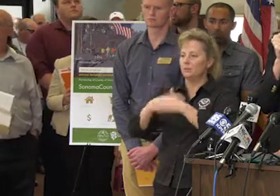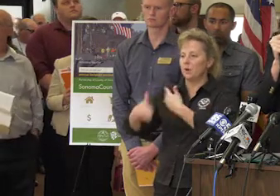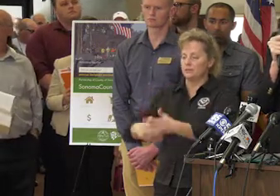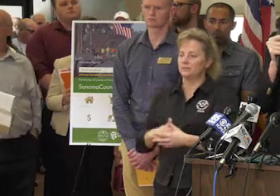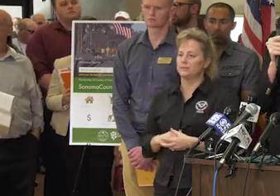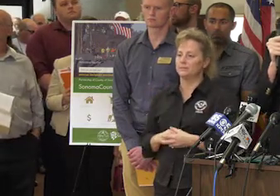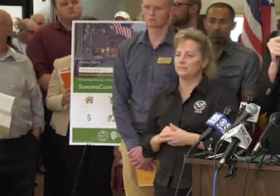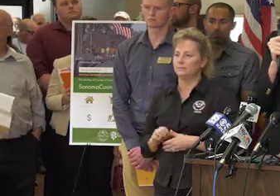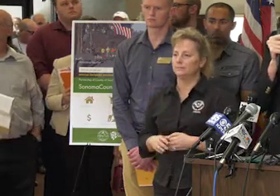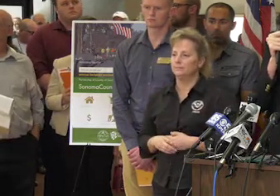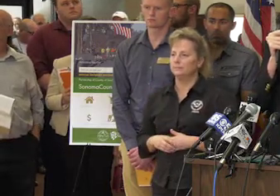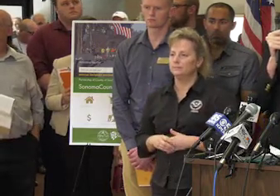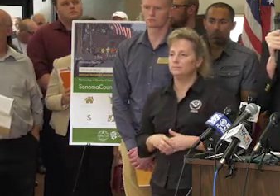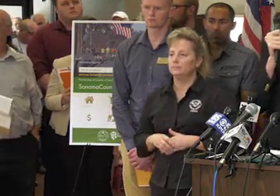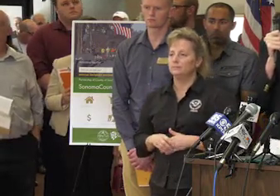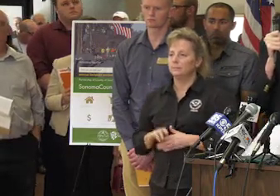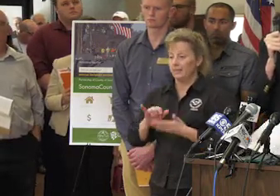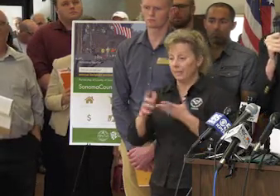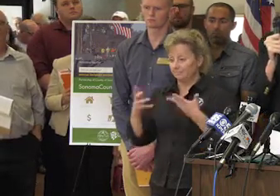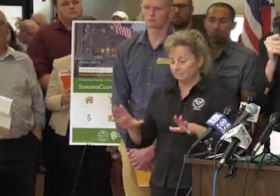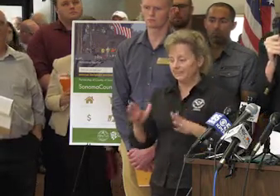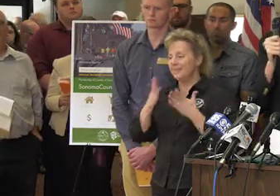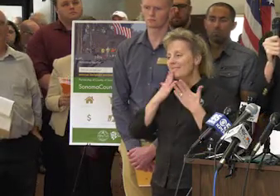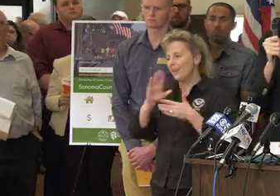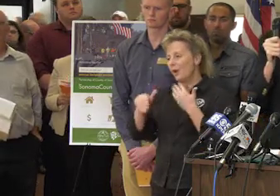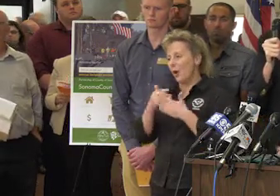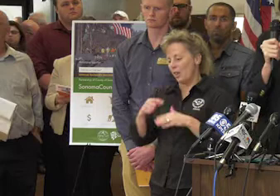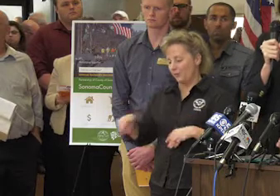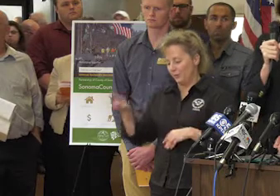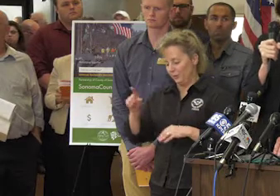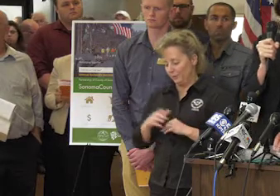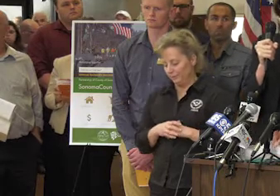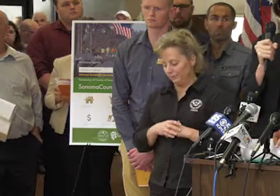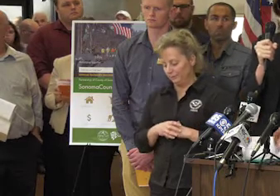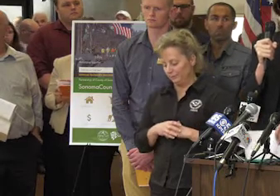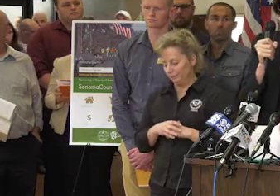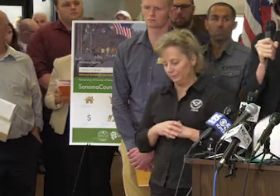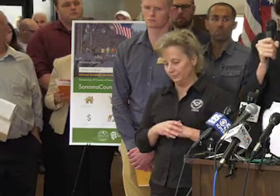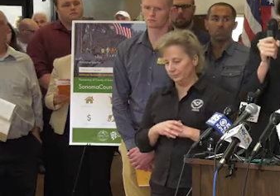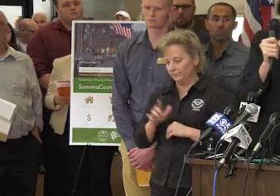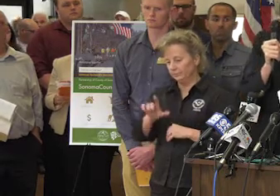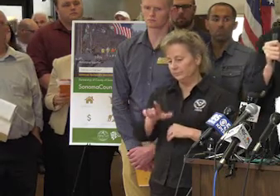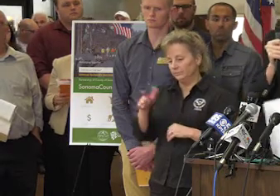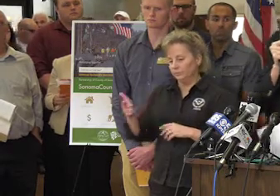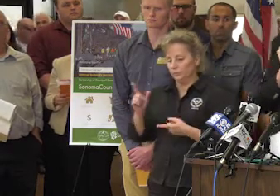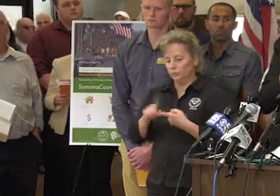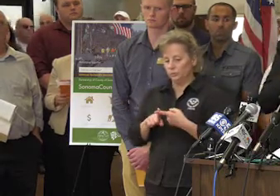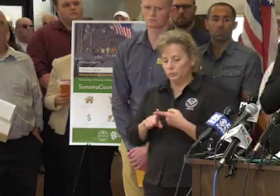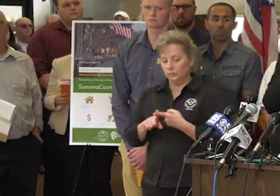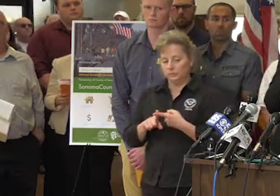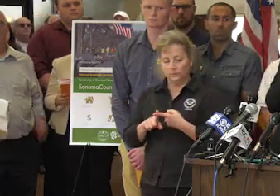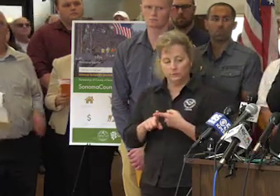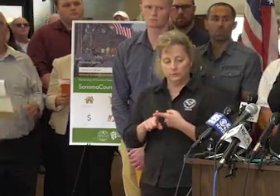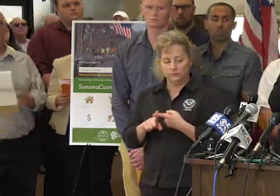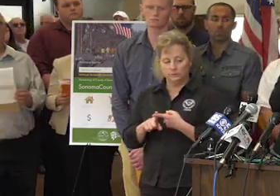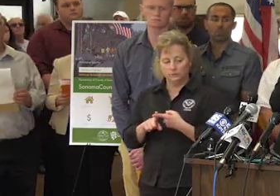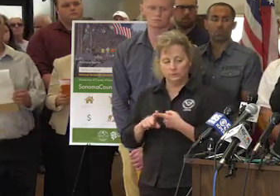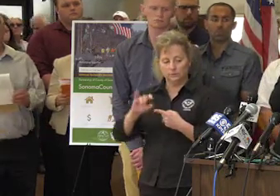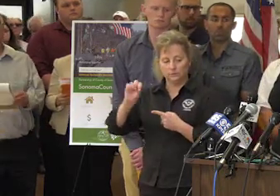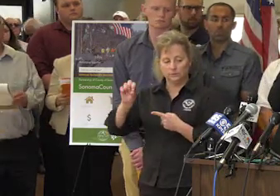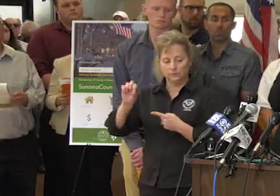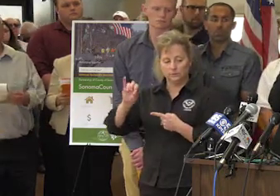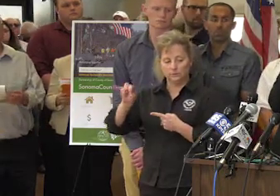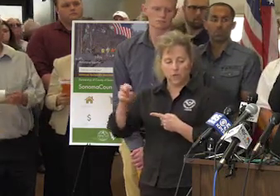process. So with that, I'm going to thank all of you, and I'm going to turn it over to